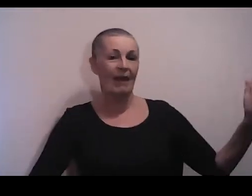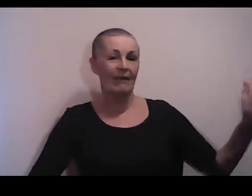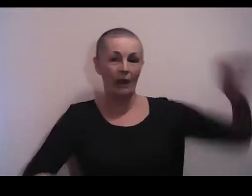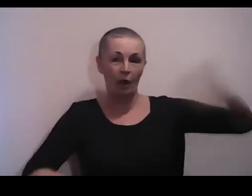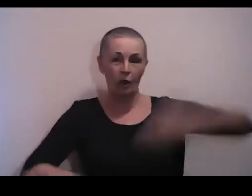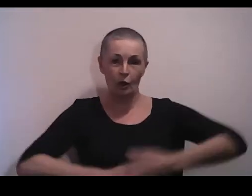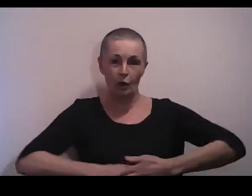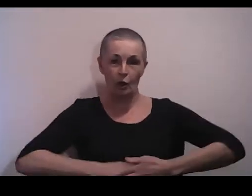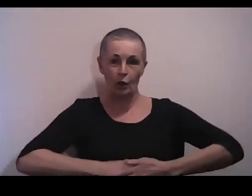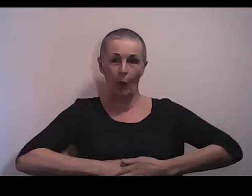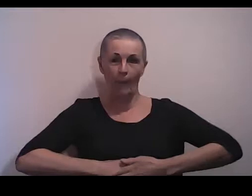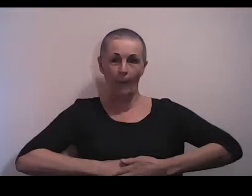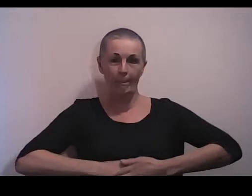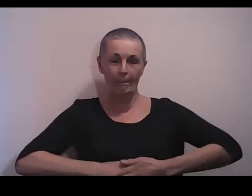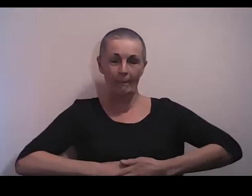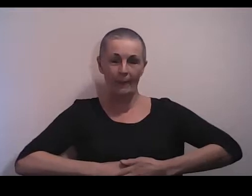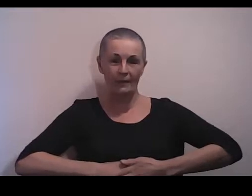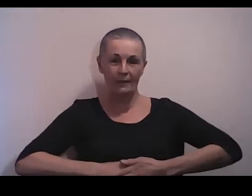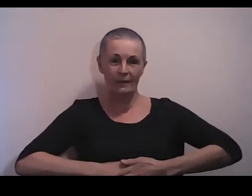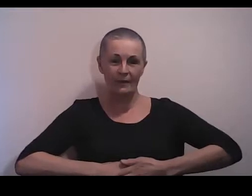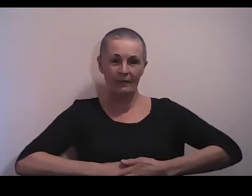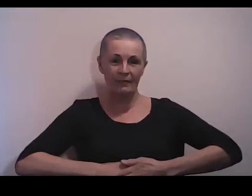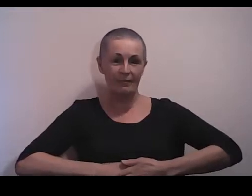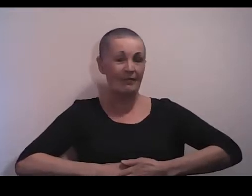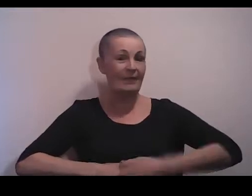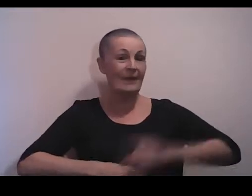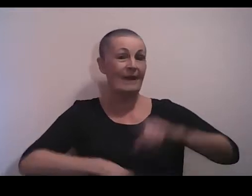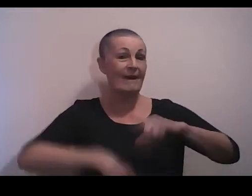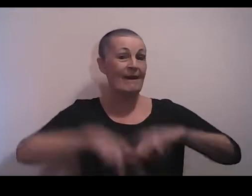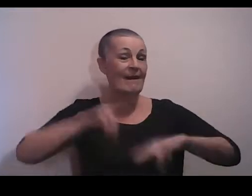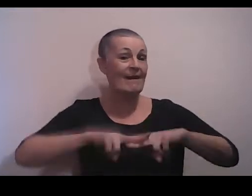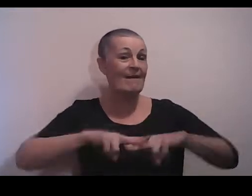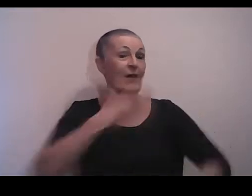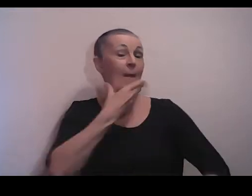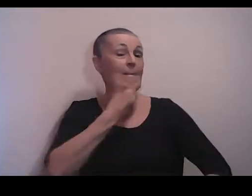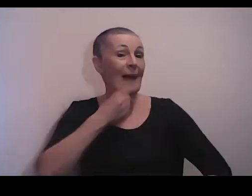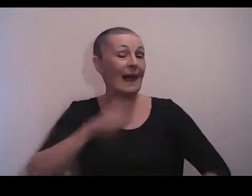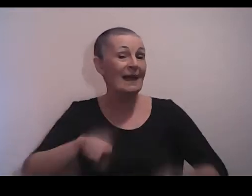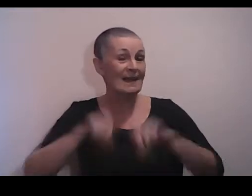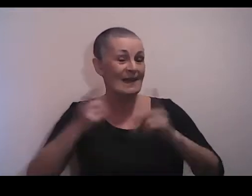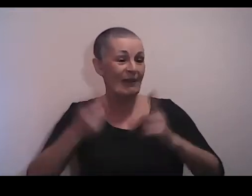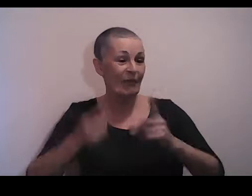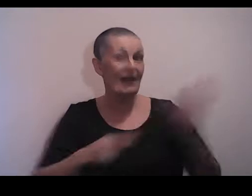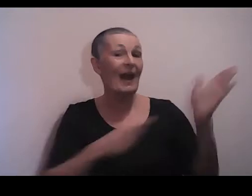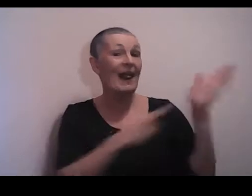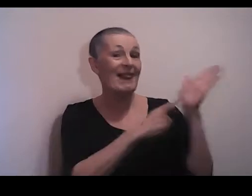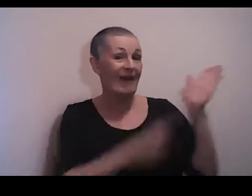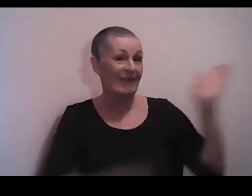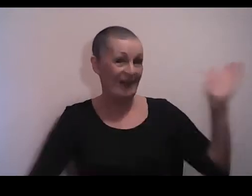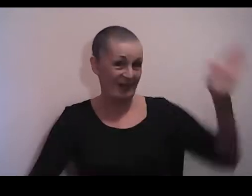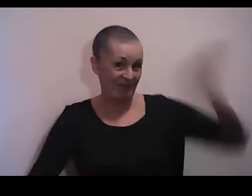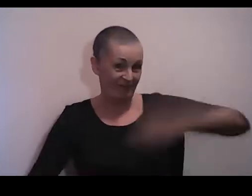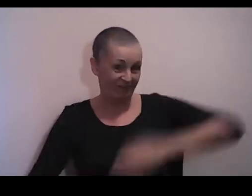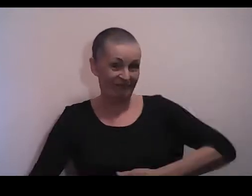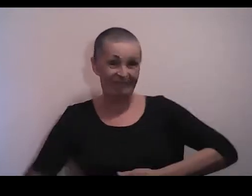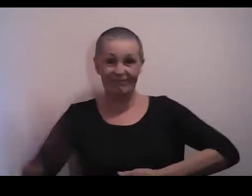you are a girl, if you are a man, then your left hand goes first and right hand